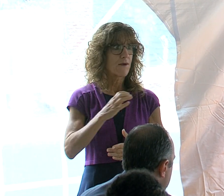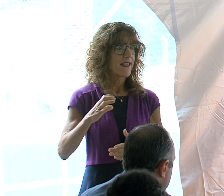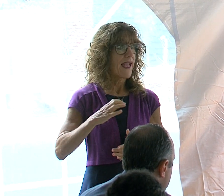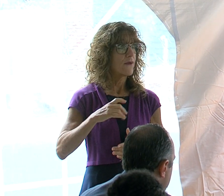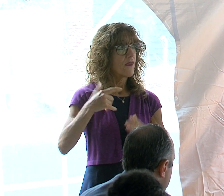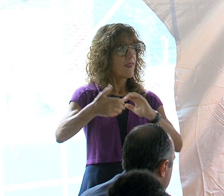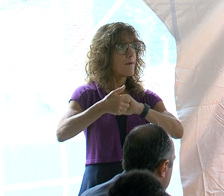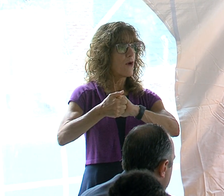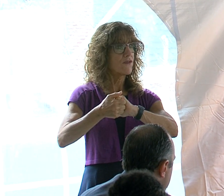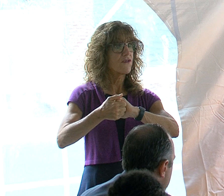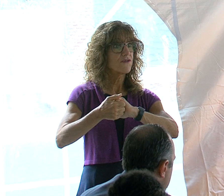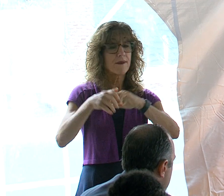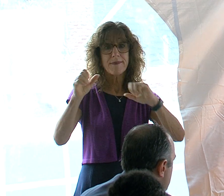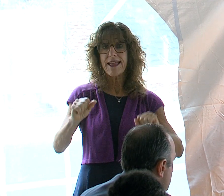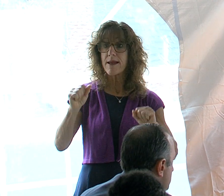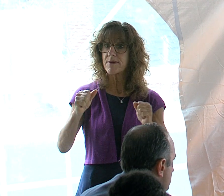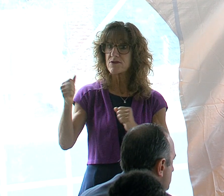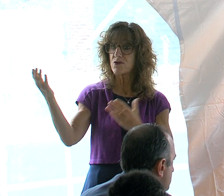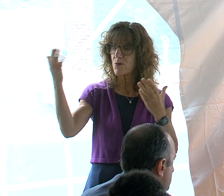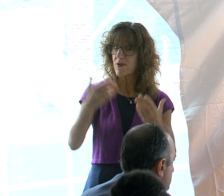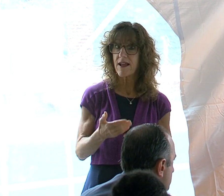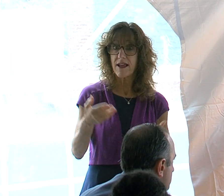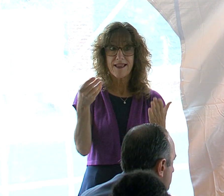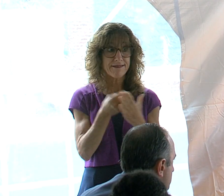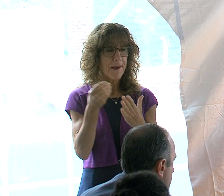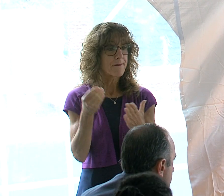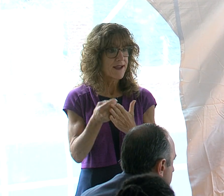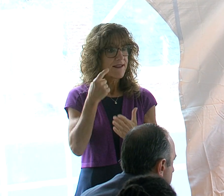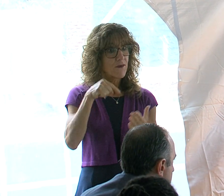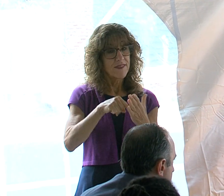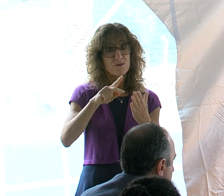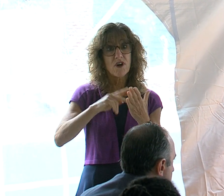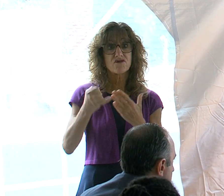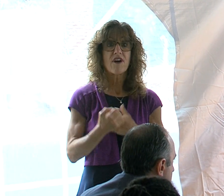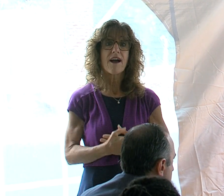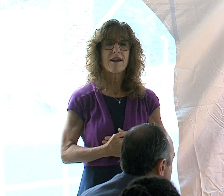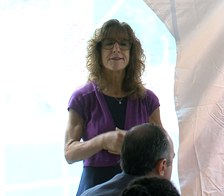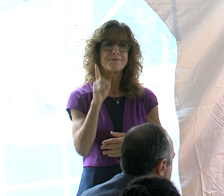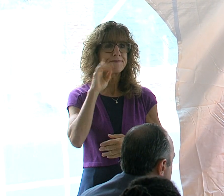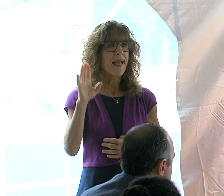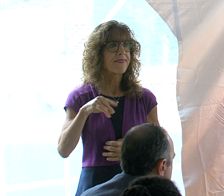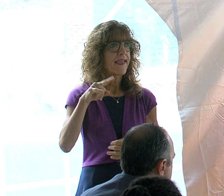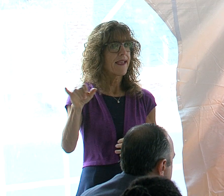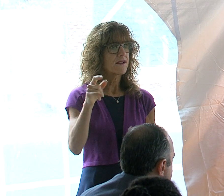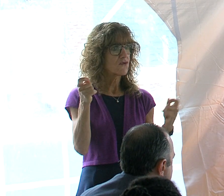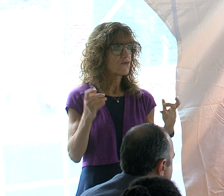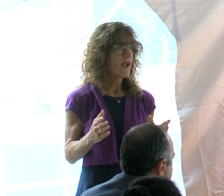our partners in being able to bring those resources to bear for this project. I think, and